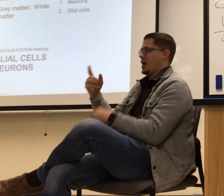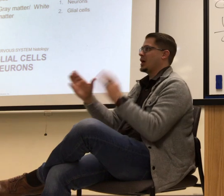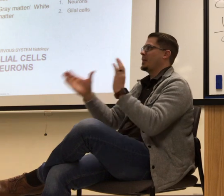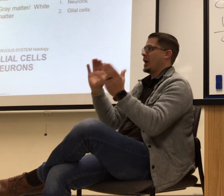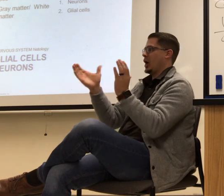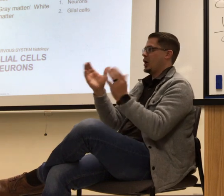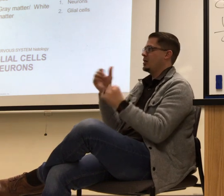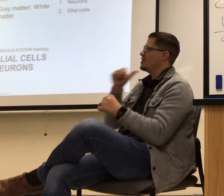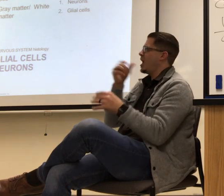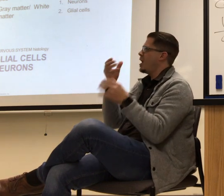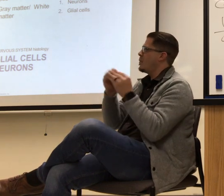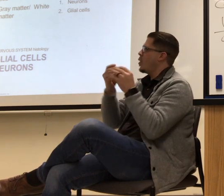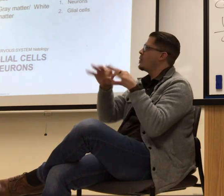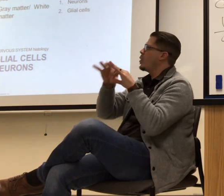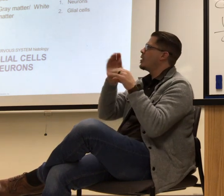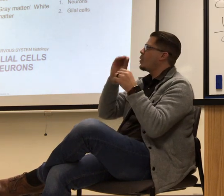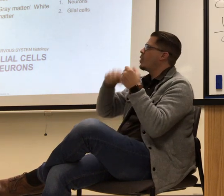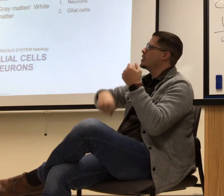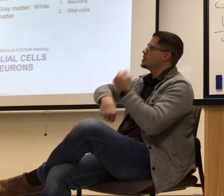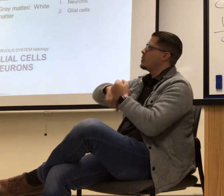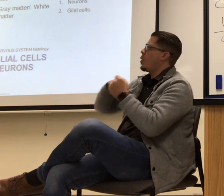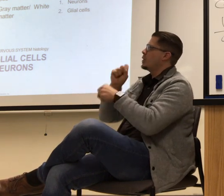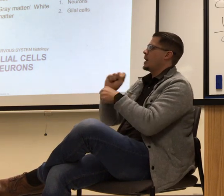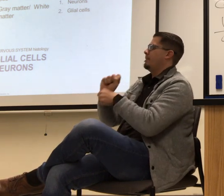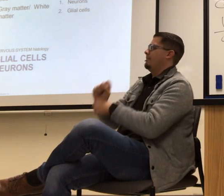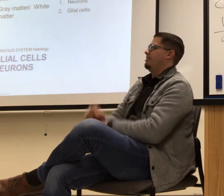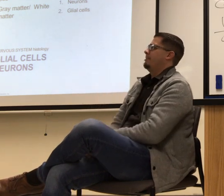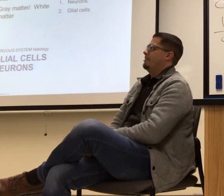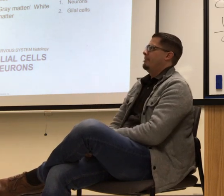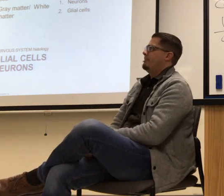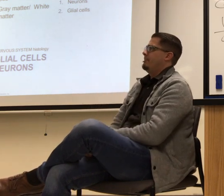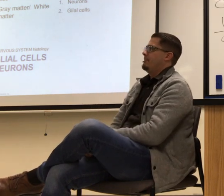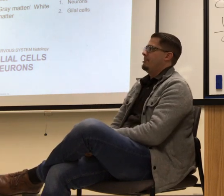more important. They're more of a supportive role.